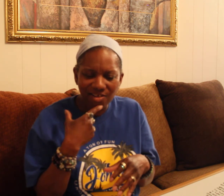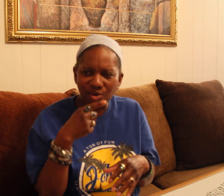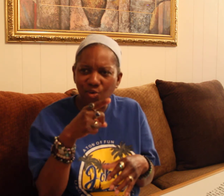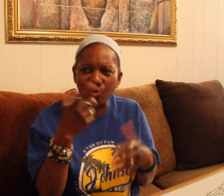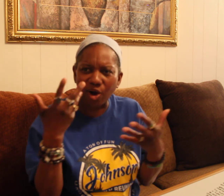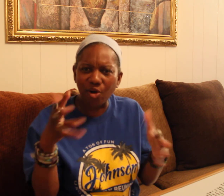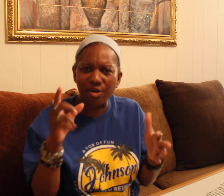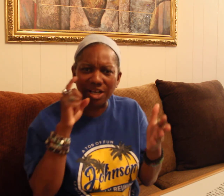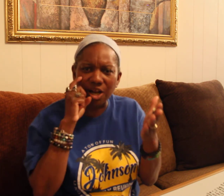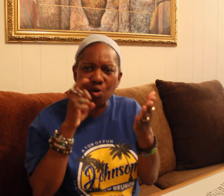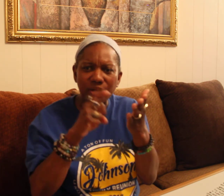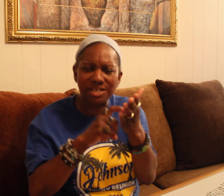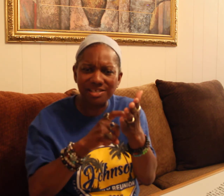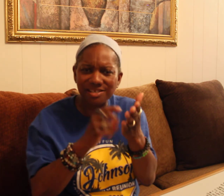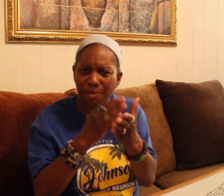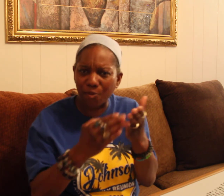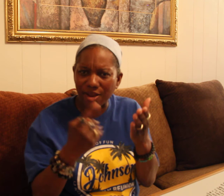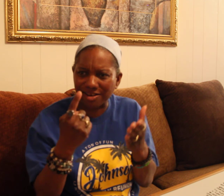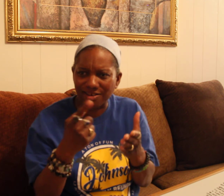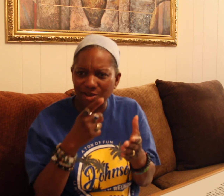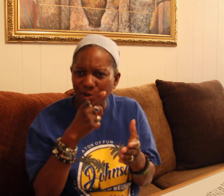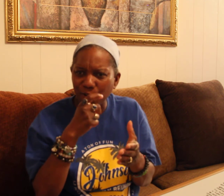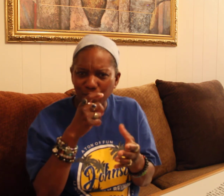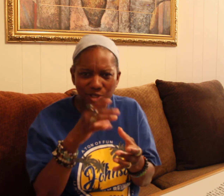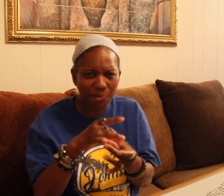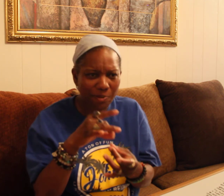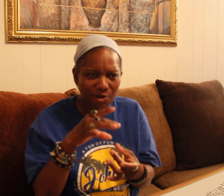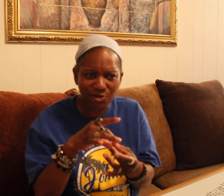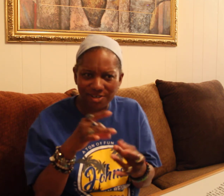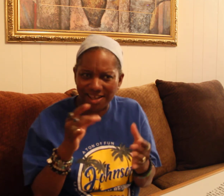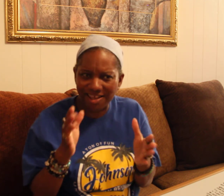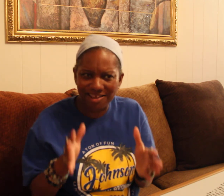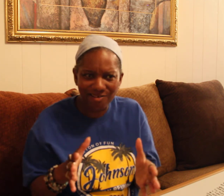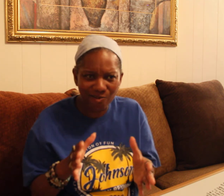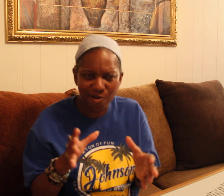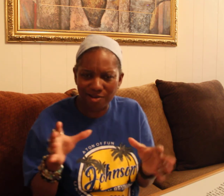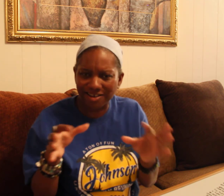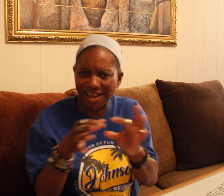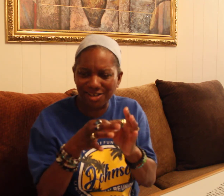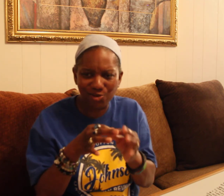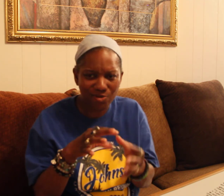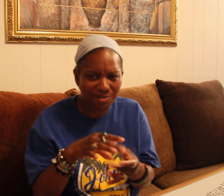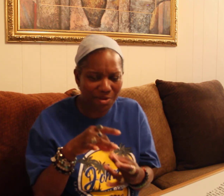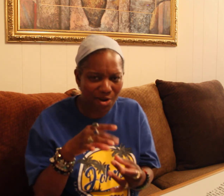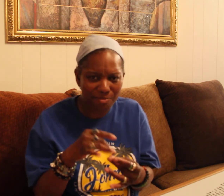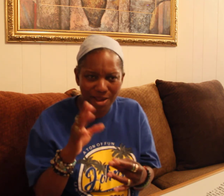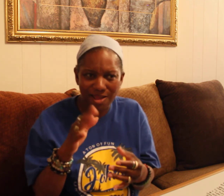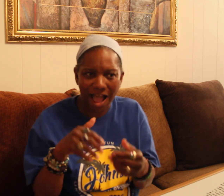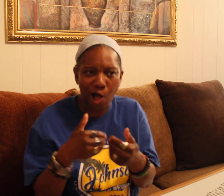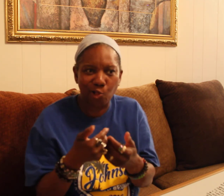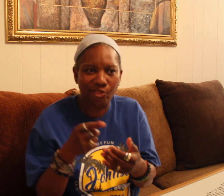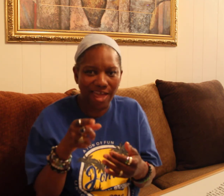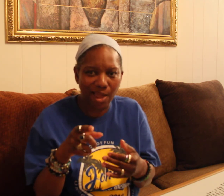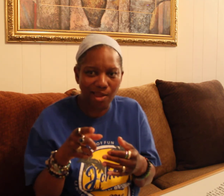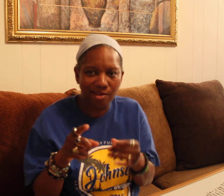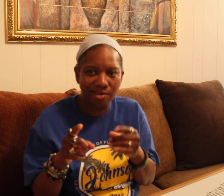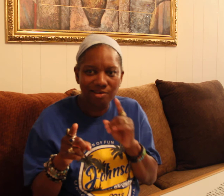you already notice someone who's spiritual or connected to spirit by how they